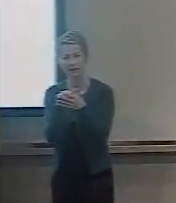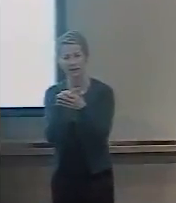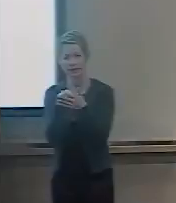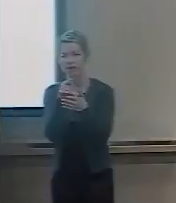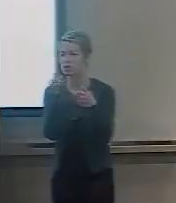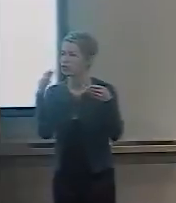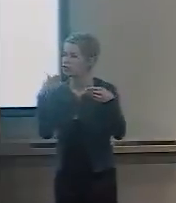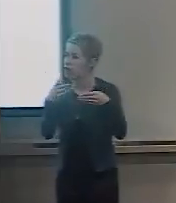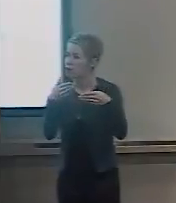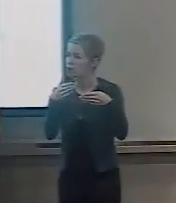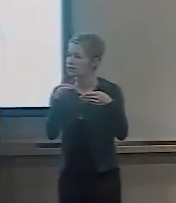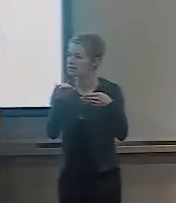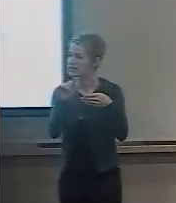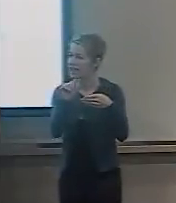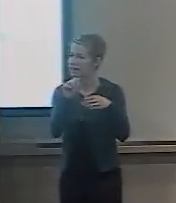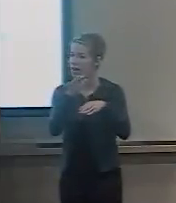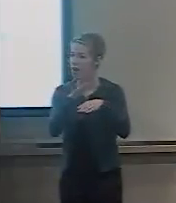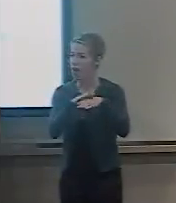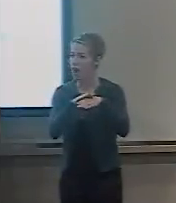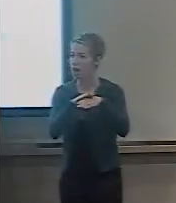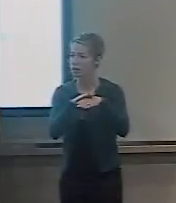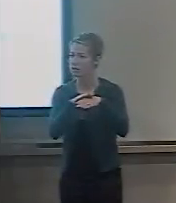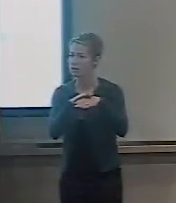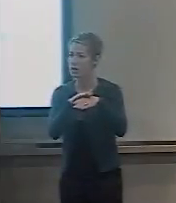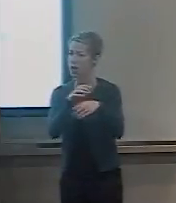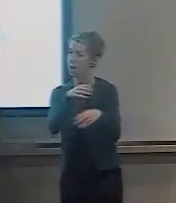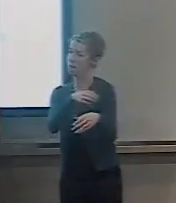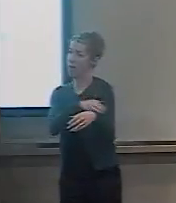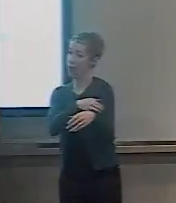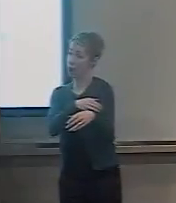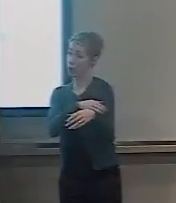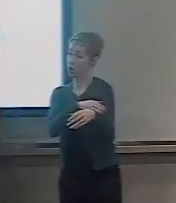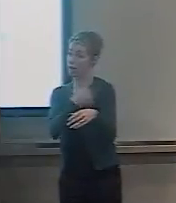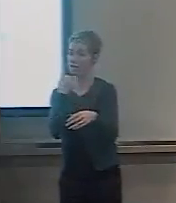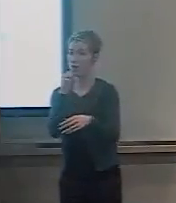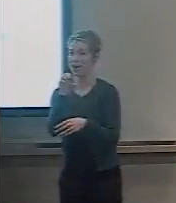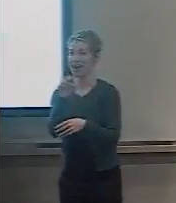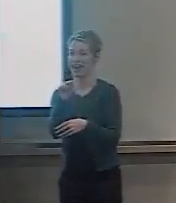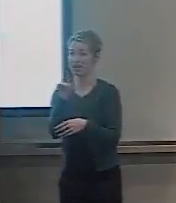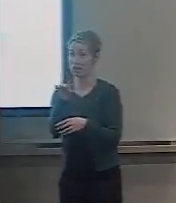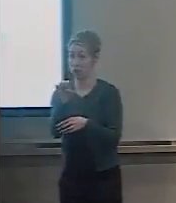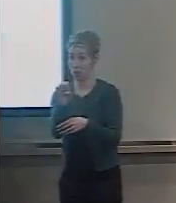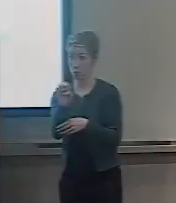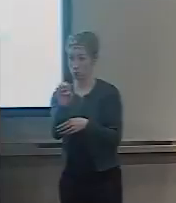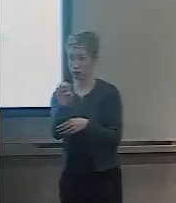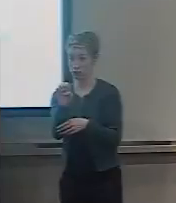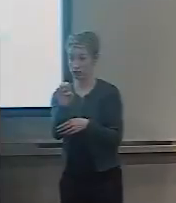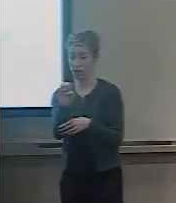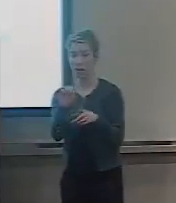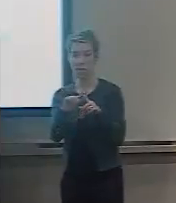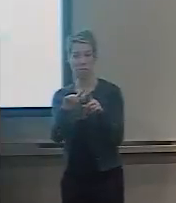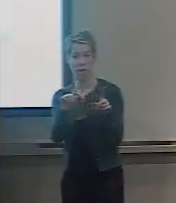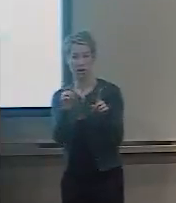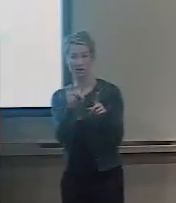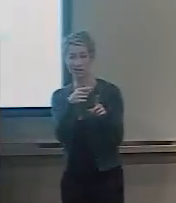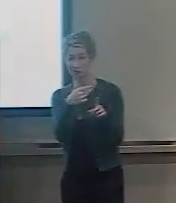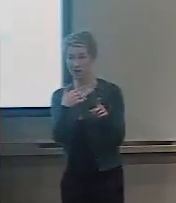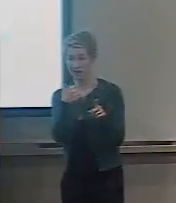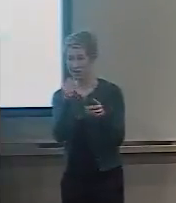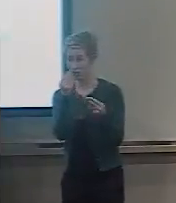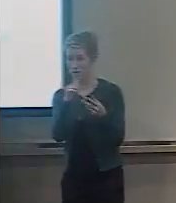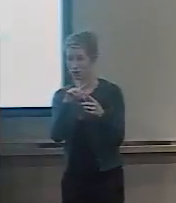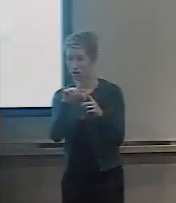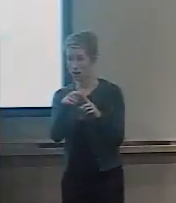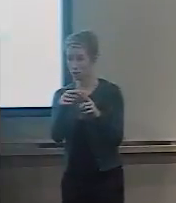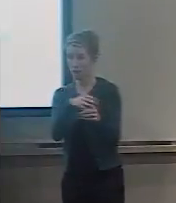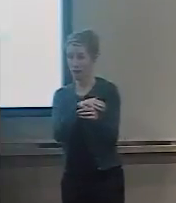your data here on the power required to encode. Right. Do you have any information on how